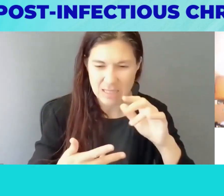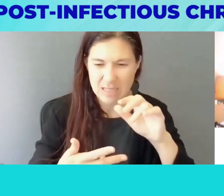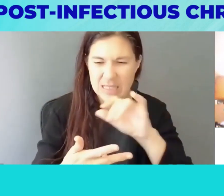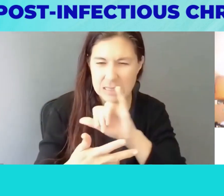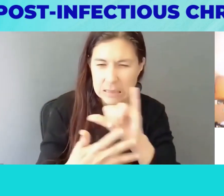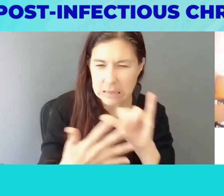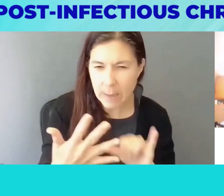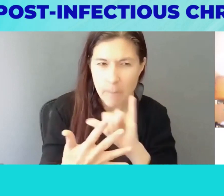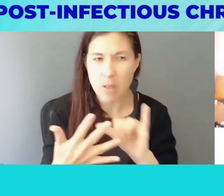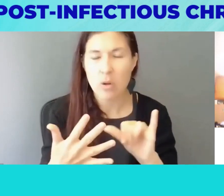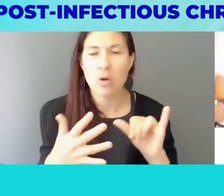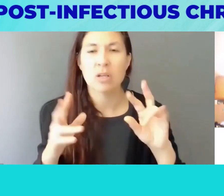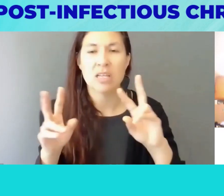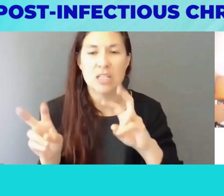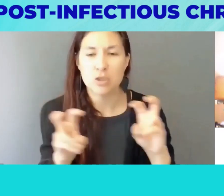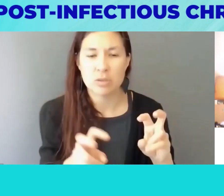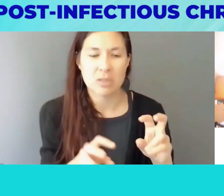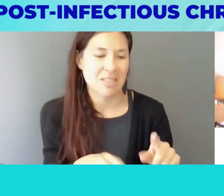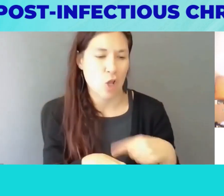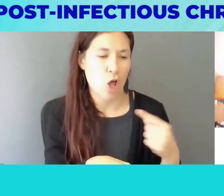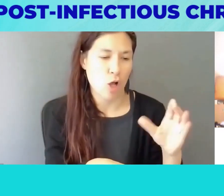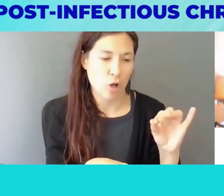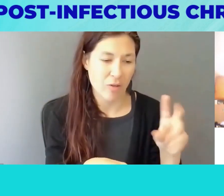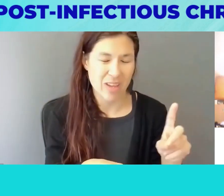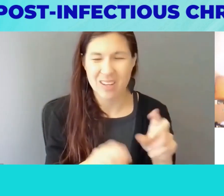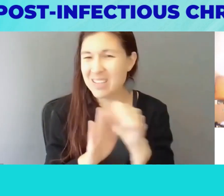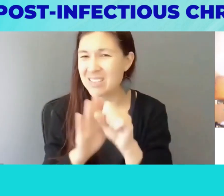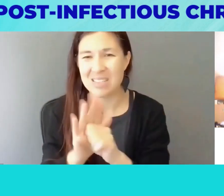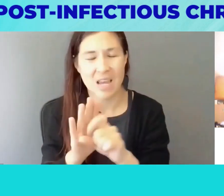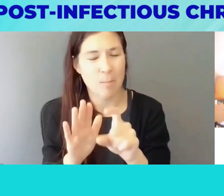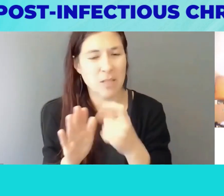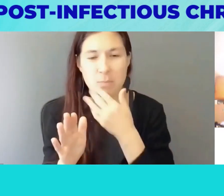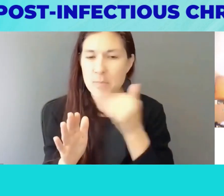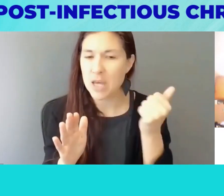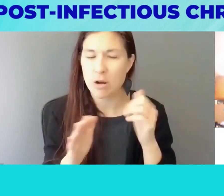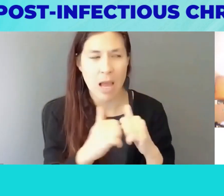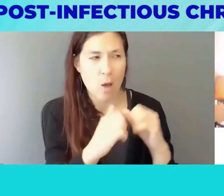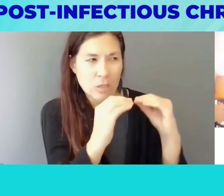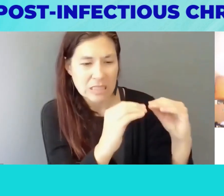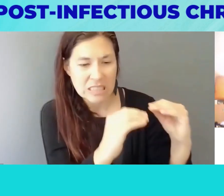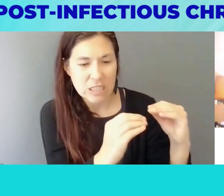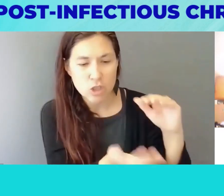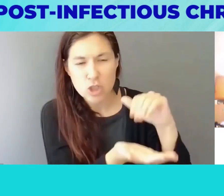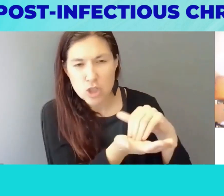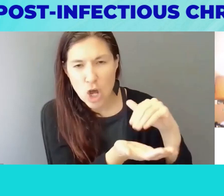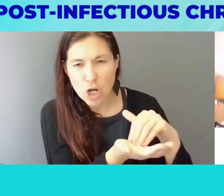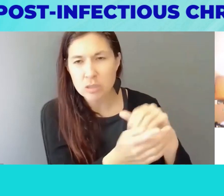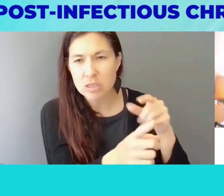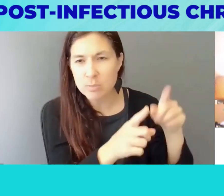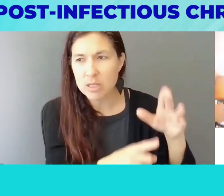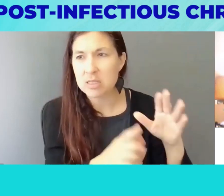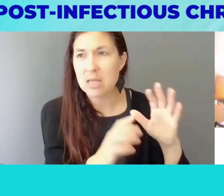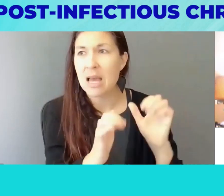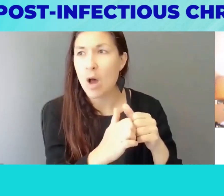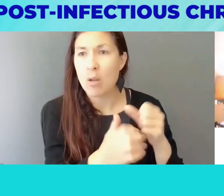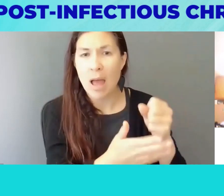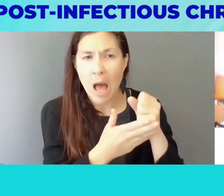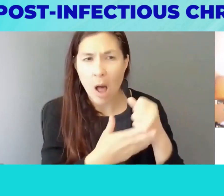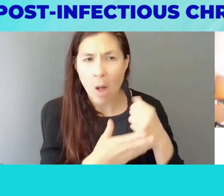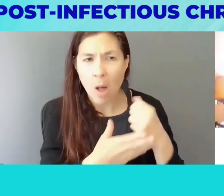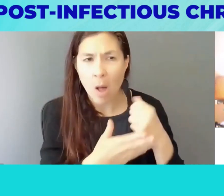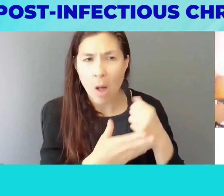was forever changed. I had my first incident that sent me to the emergency room, and little did I know it would be the first of over